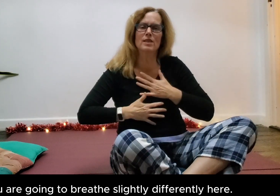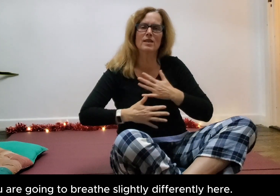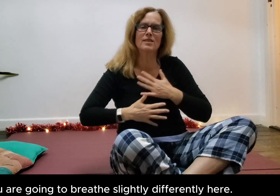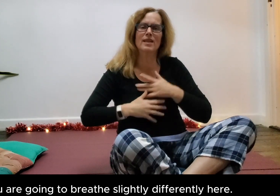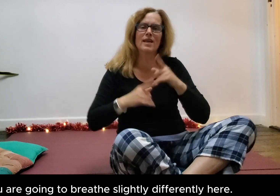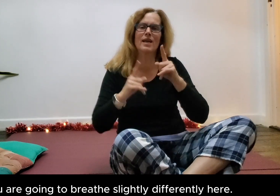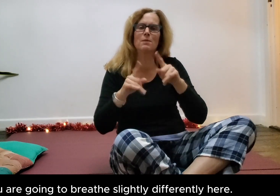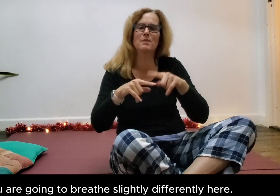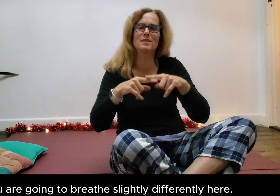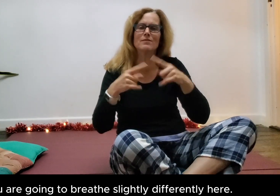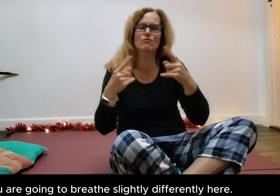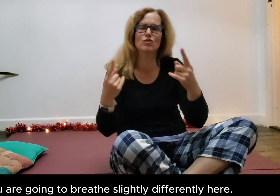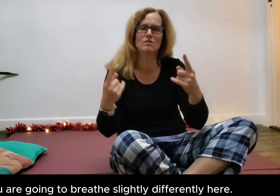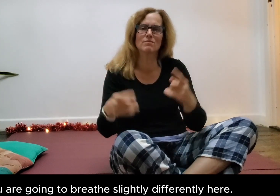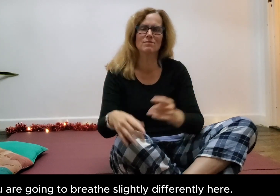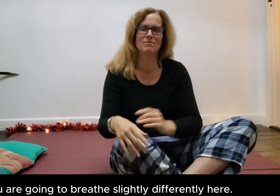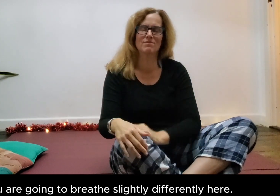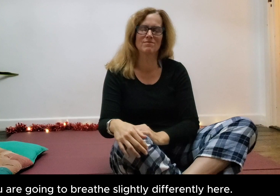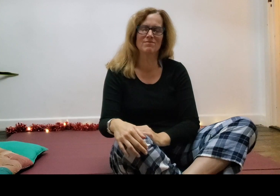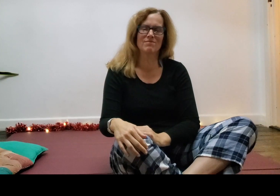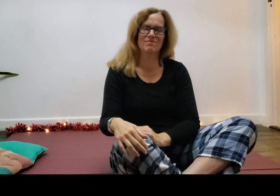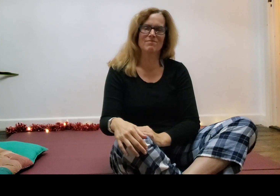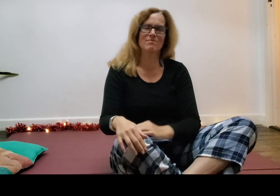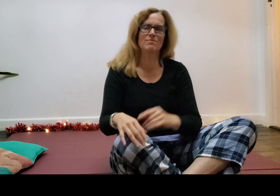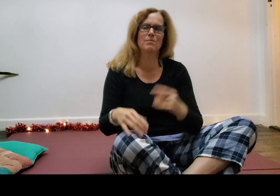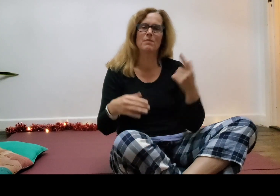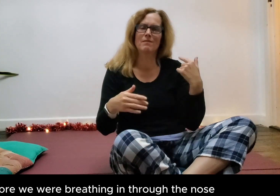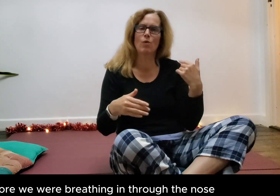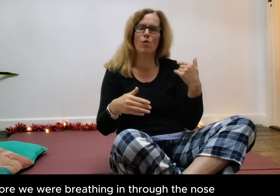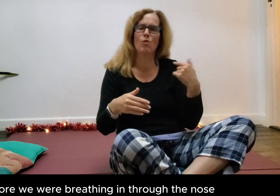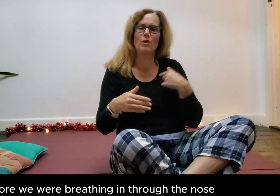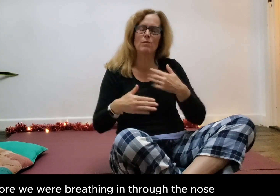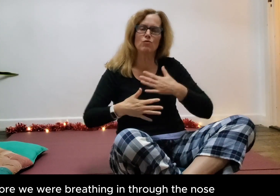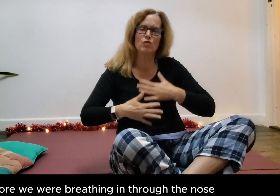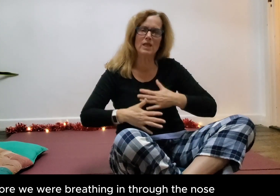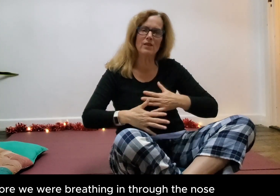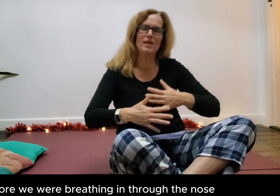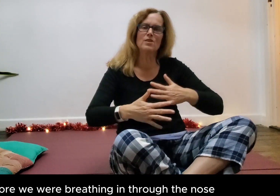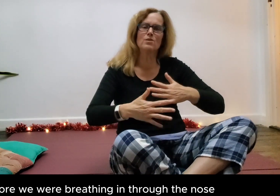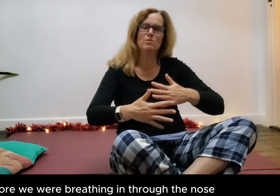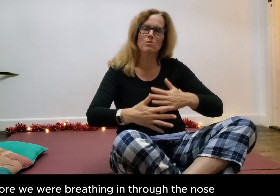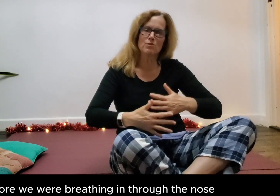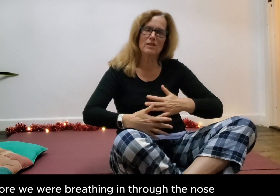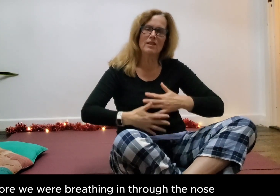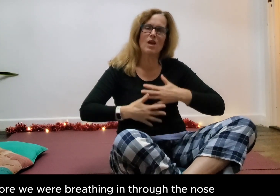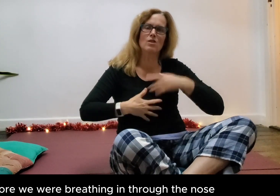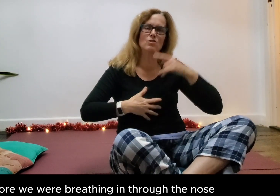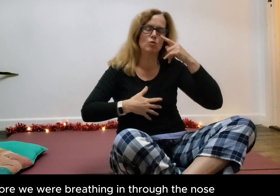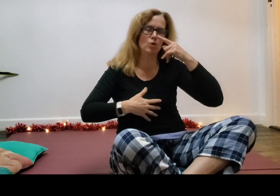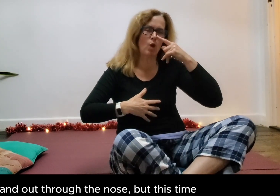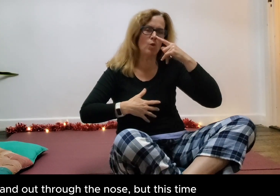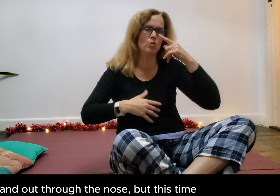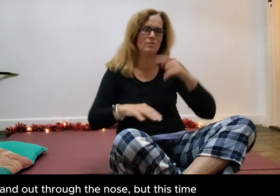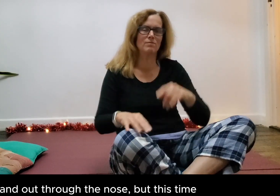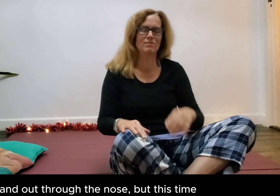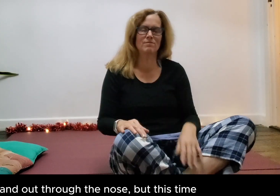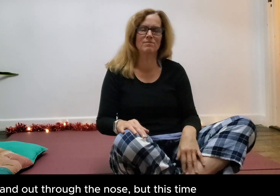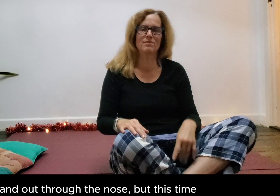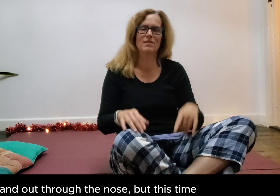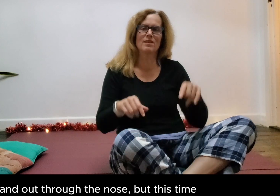But you're going to breathe slightly differently here. Before, we were breathing in through the nose and out through the